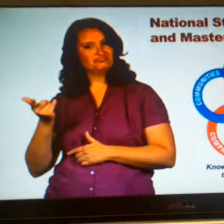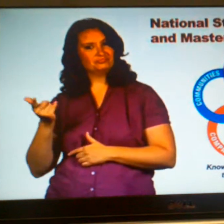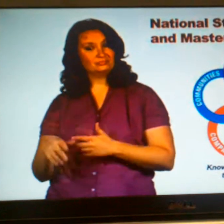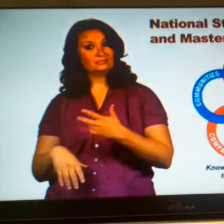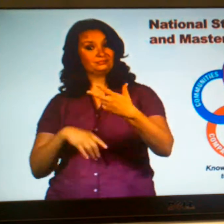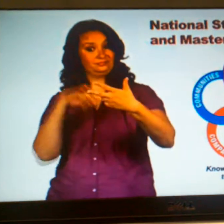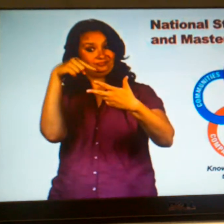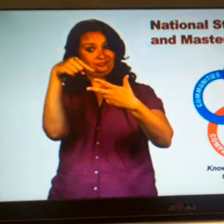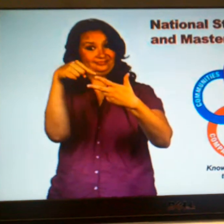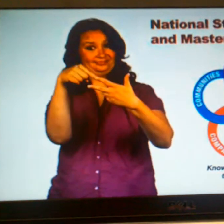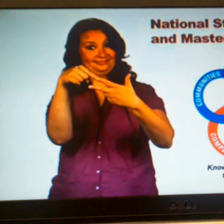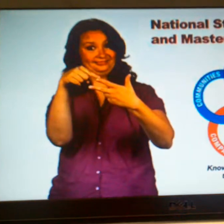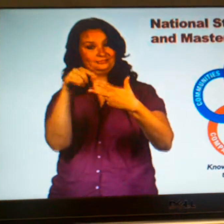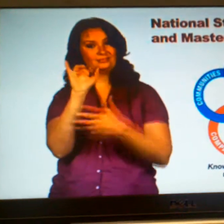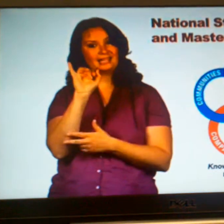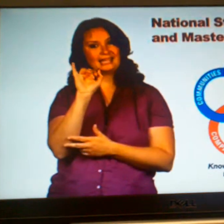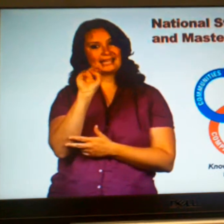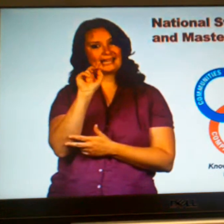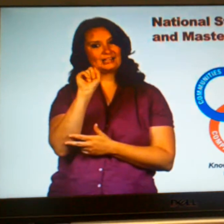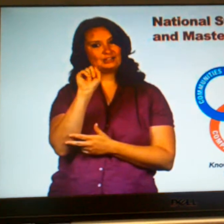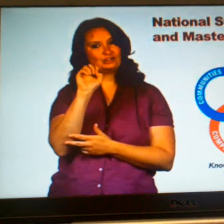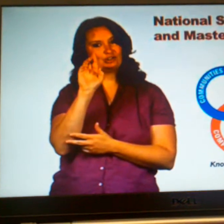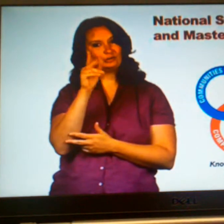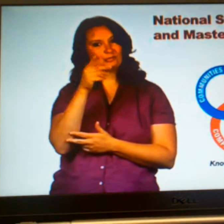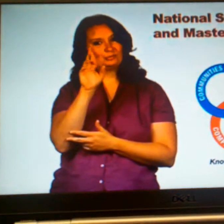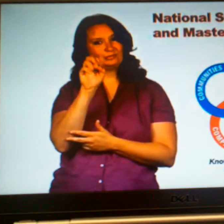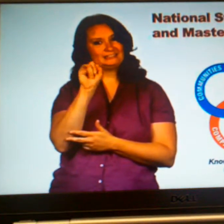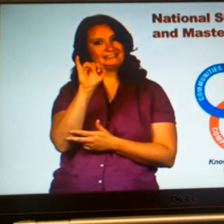First, informal, where you just communicate real casually.